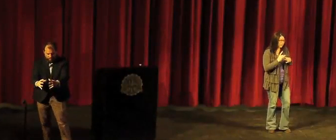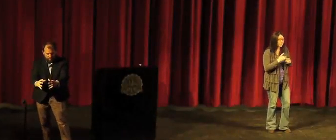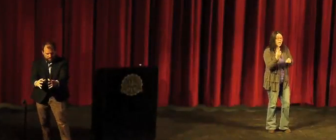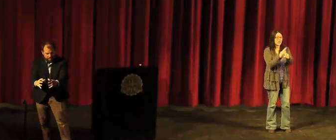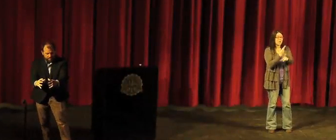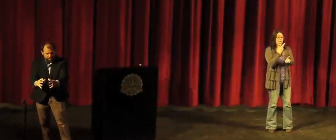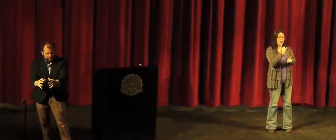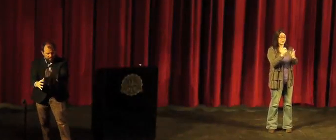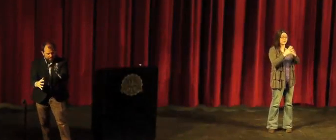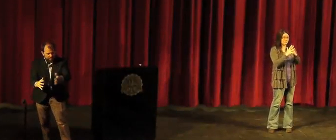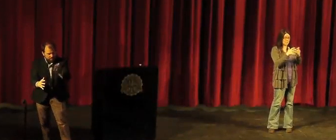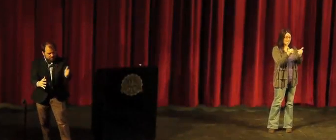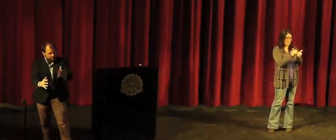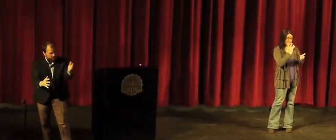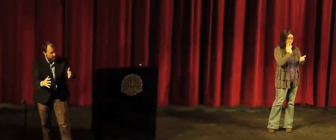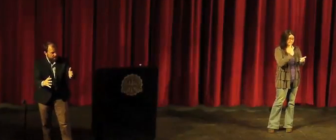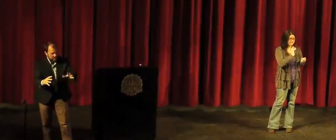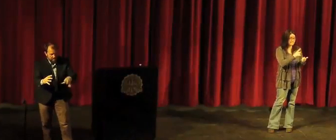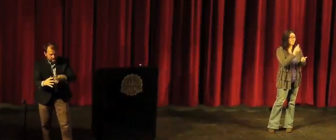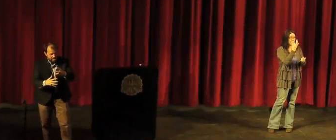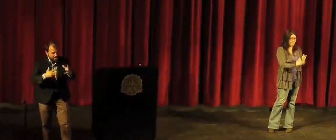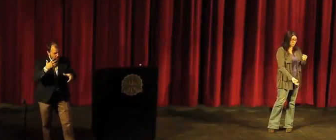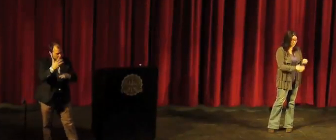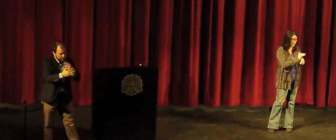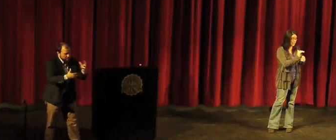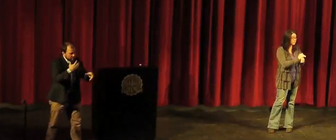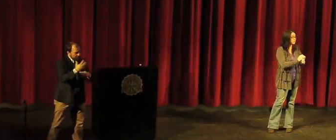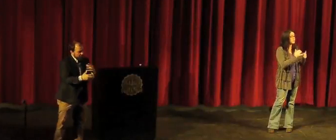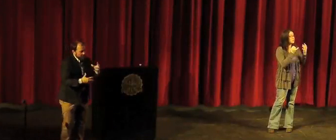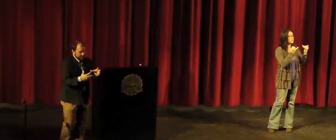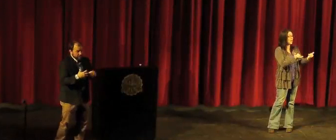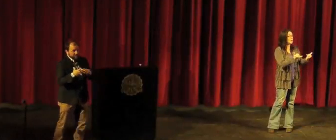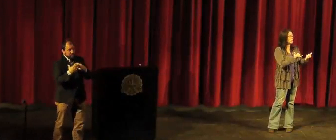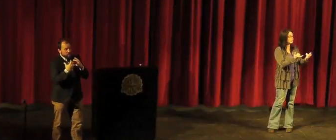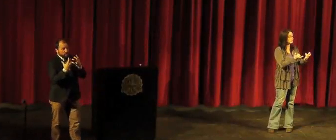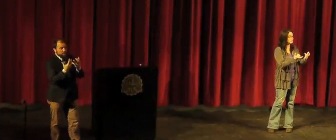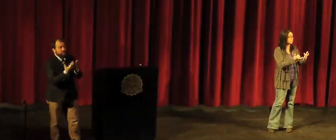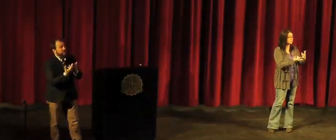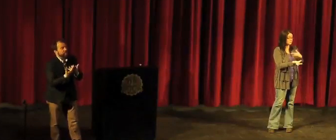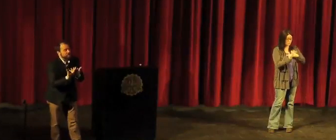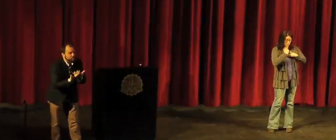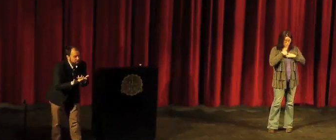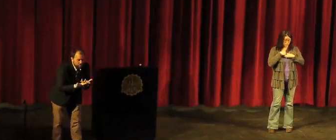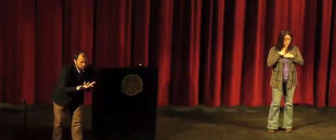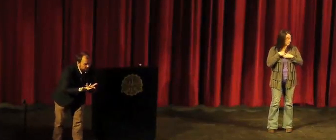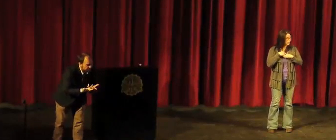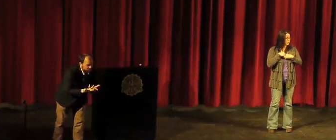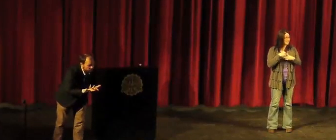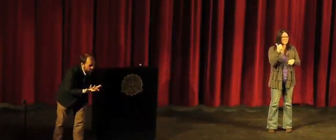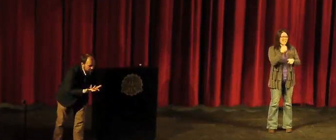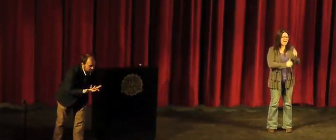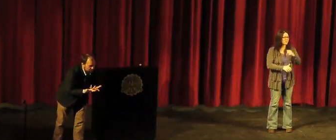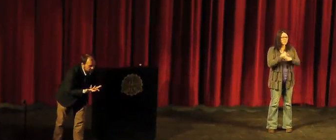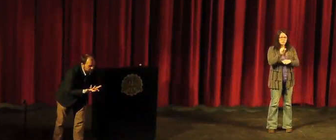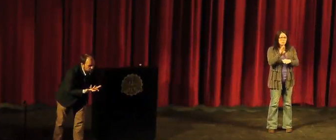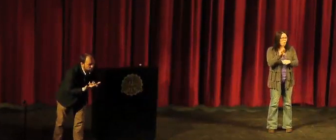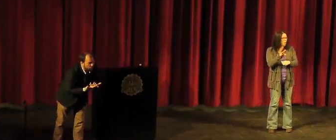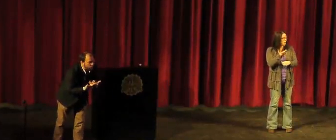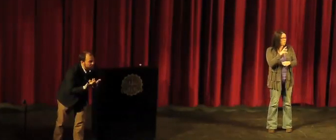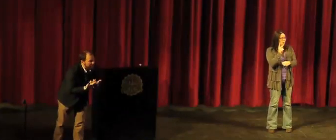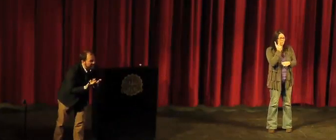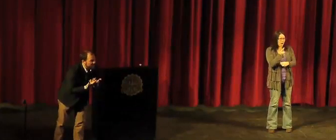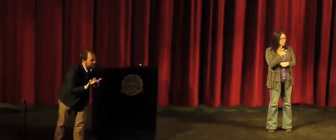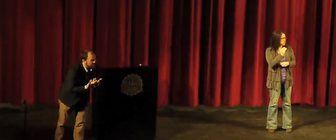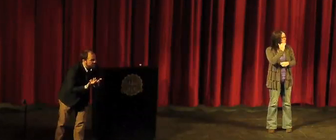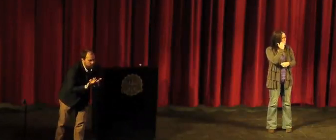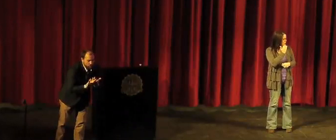school football game experience every Friday night and now ramp it up, and now it gets folded into every Super Bowl he's ever watched. You know